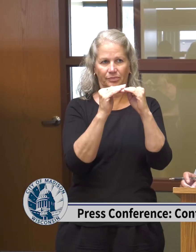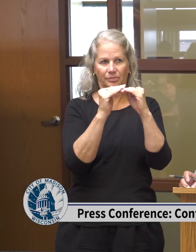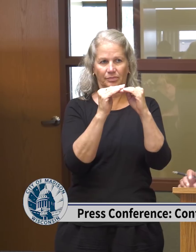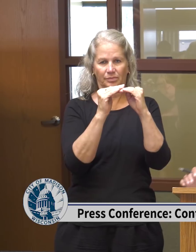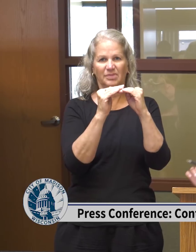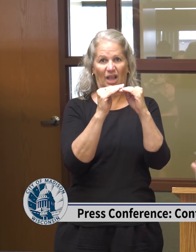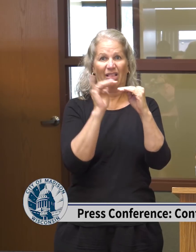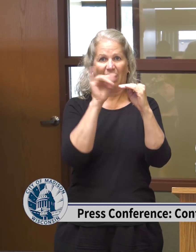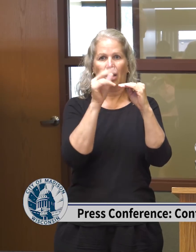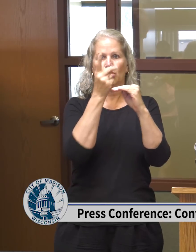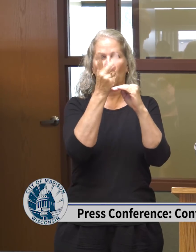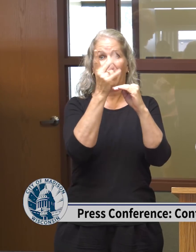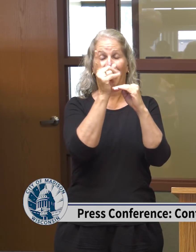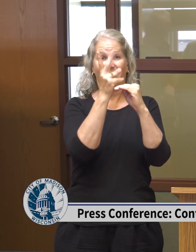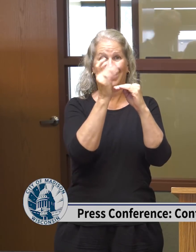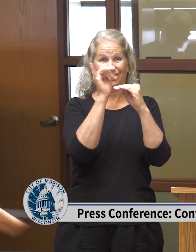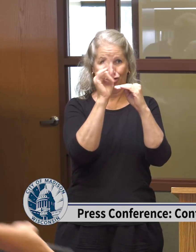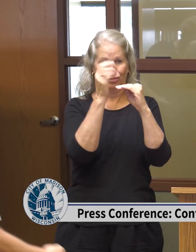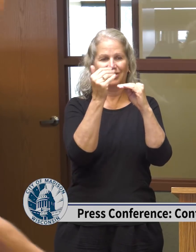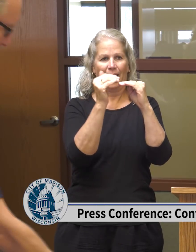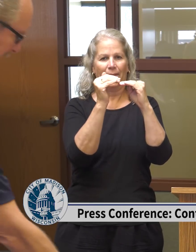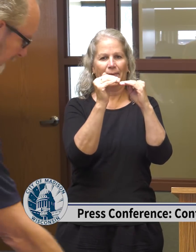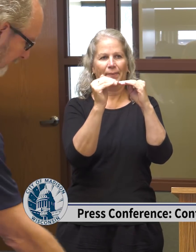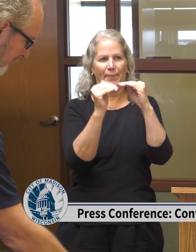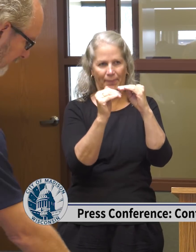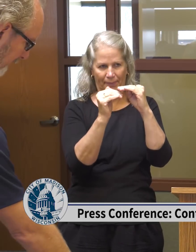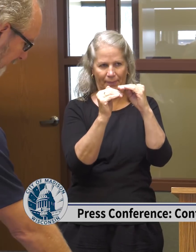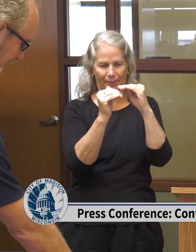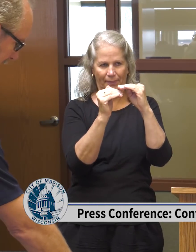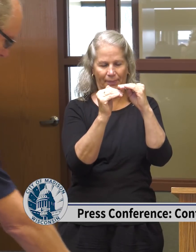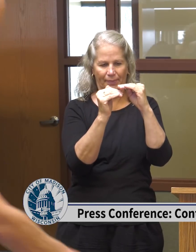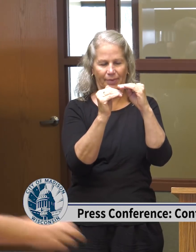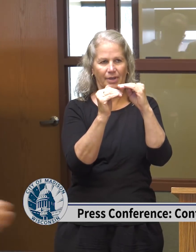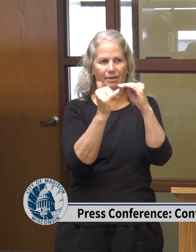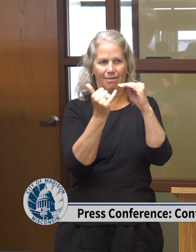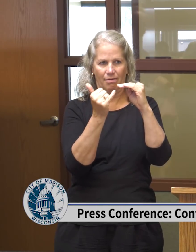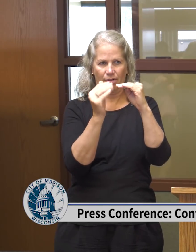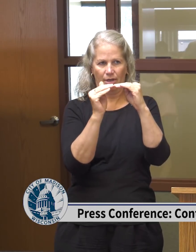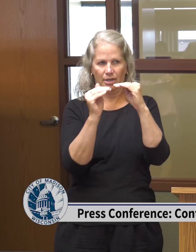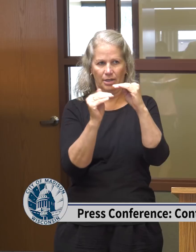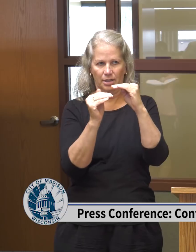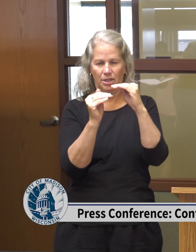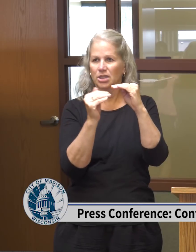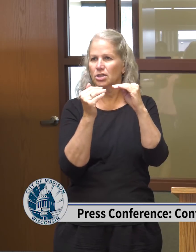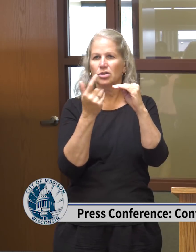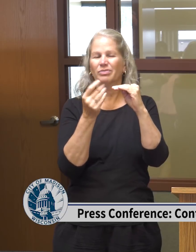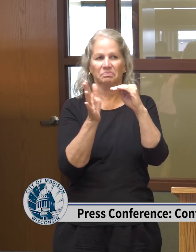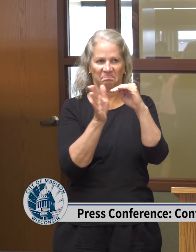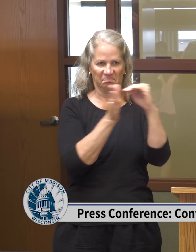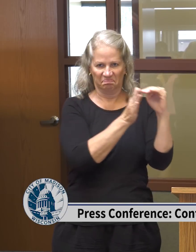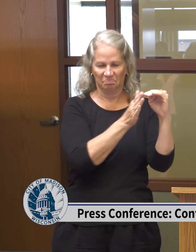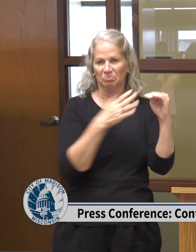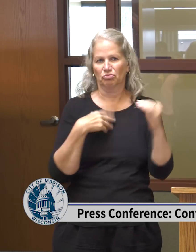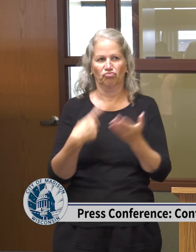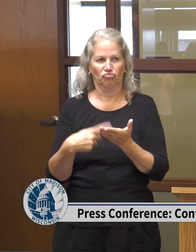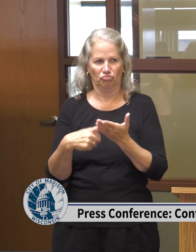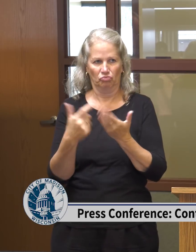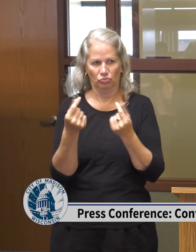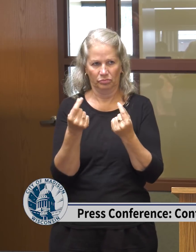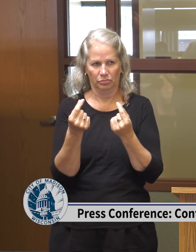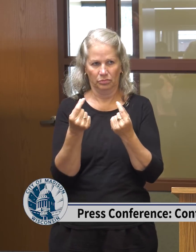We're not concerned solely about Lake Mendota. We've also got concerns about Lake